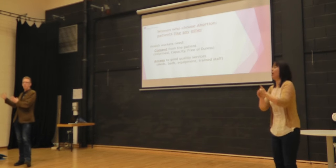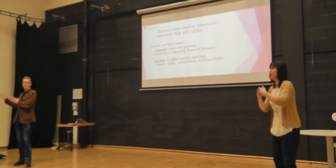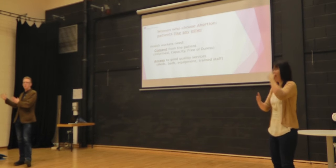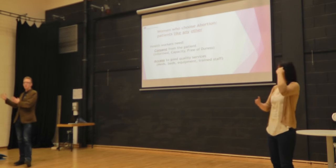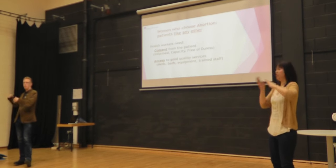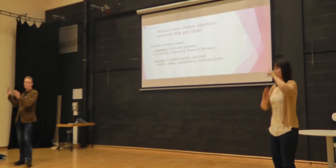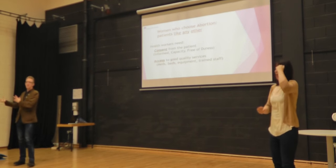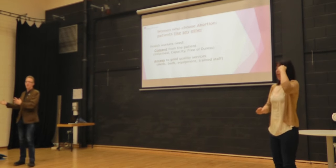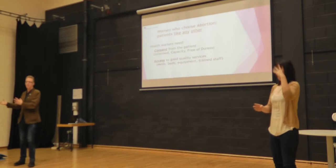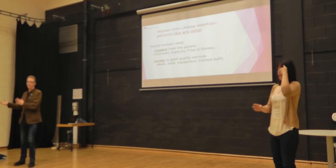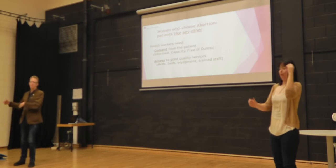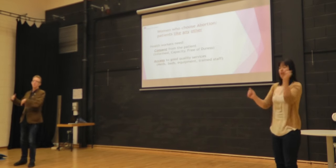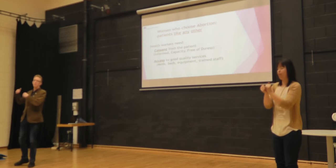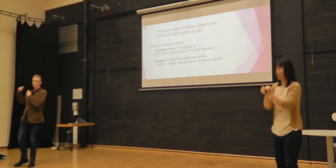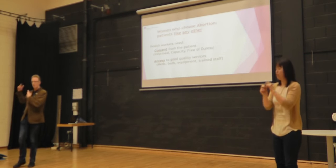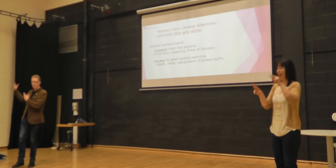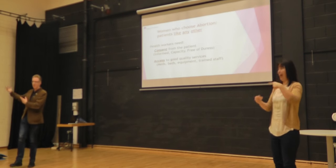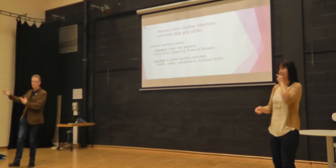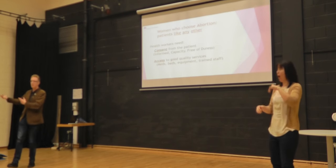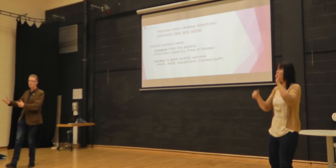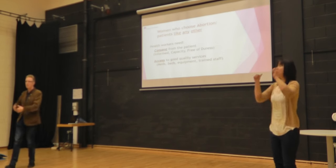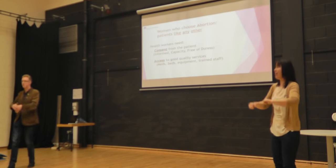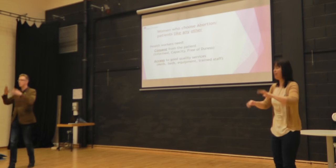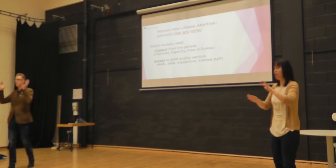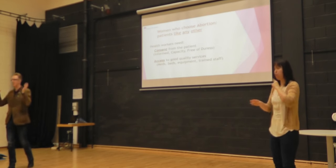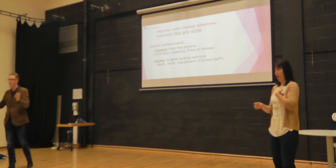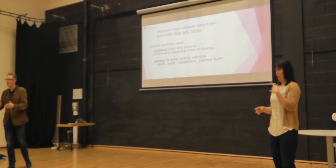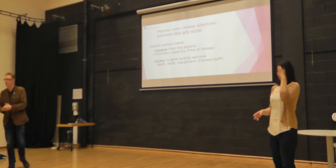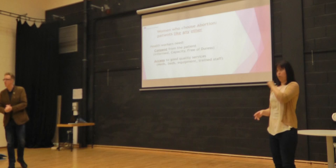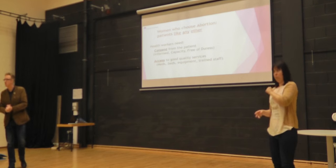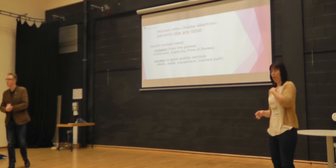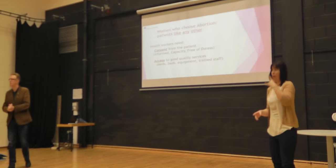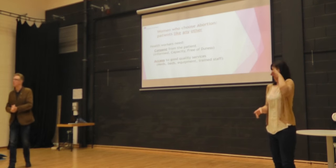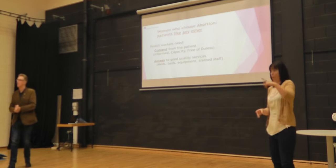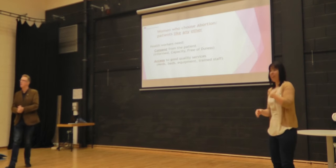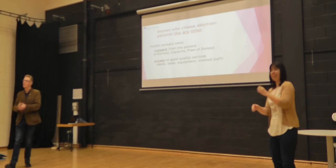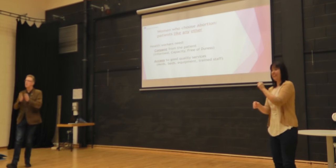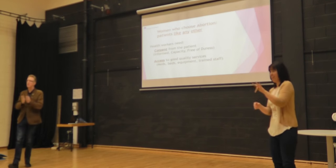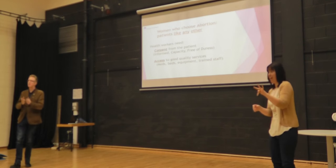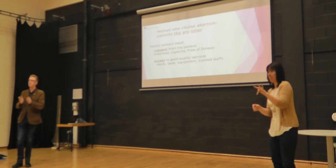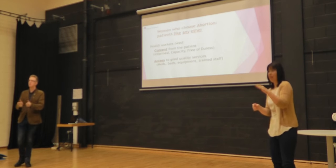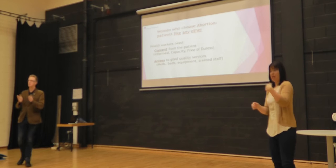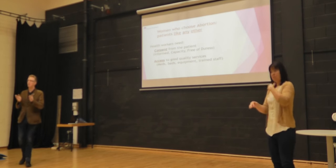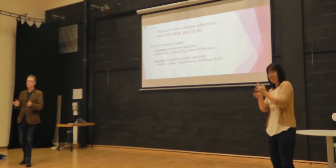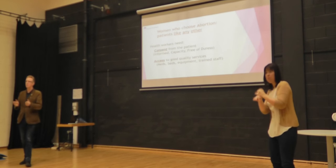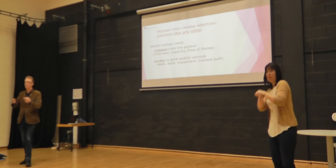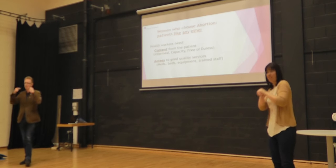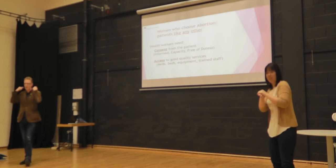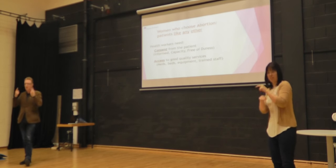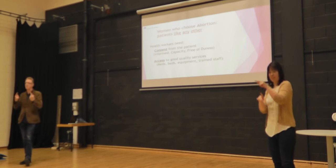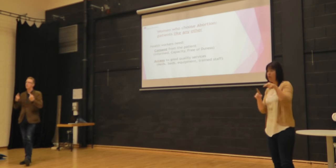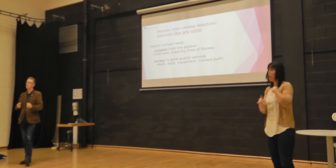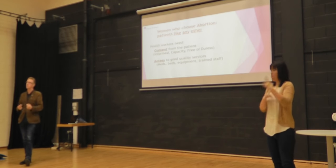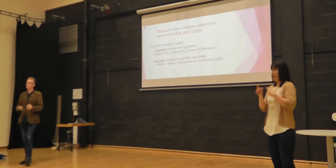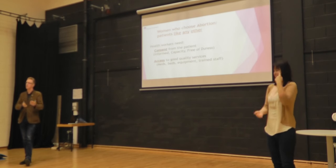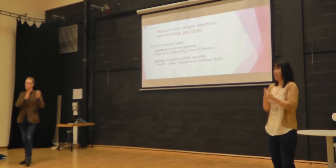would hope that all the staff, and they, if they had time, consult with my family or friends or whatever, and make decisions for me because I